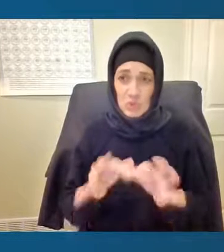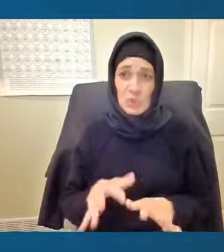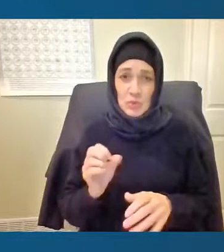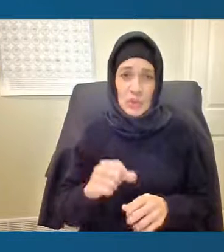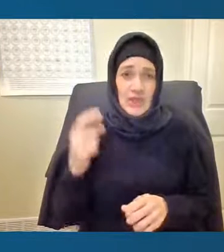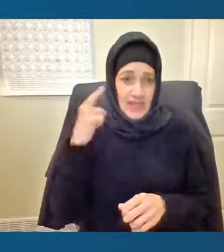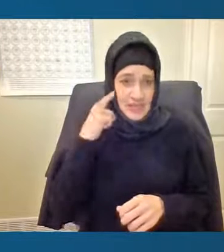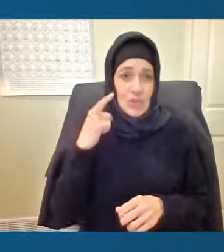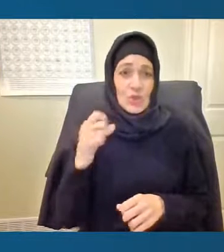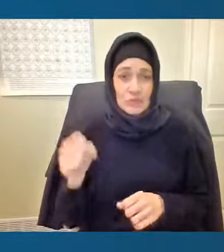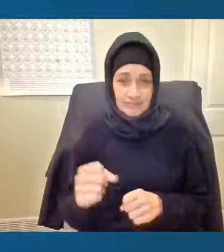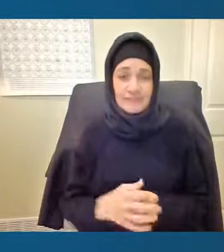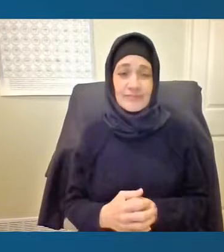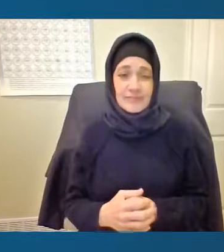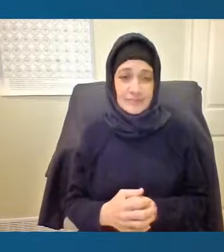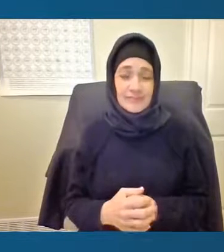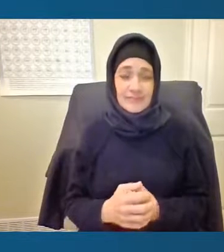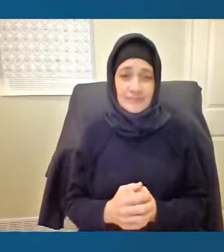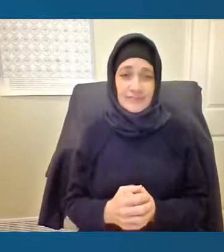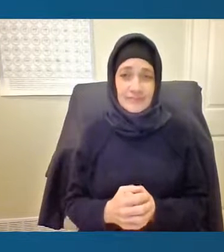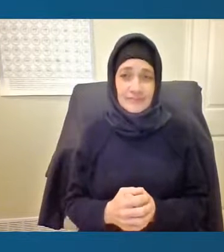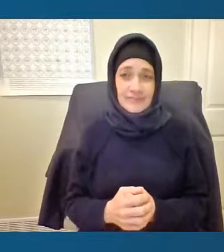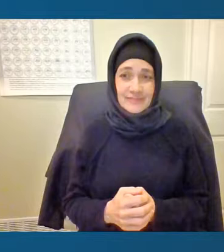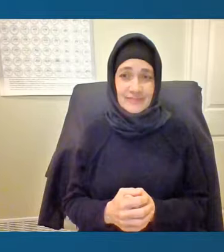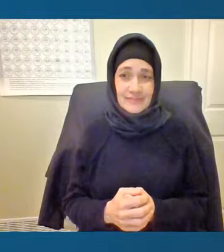Huh? What'd she say? Yeah? Okay.